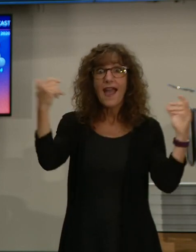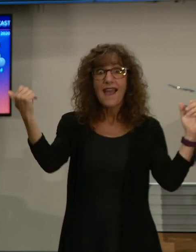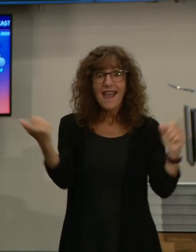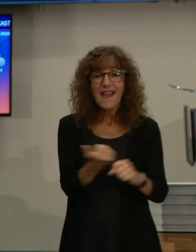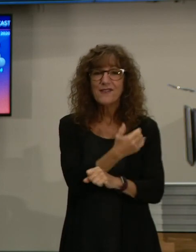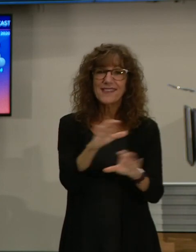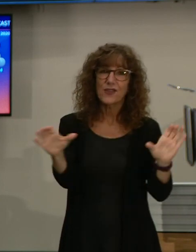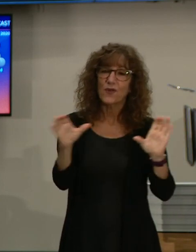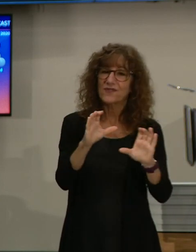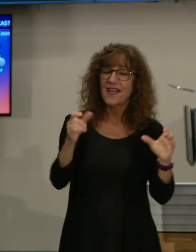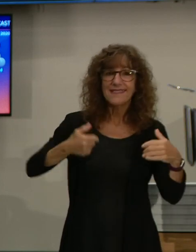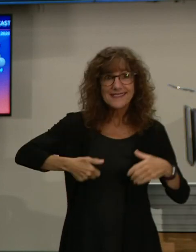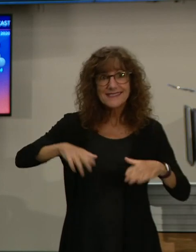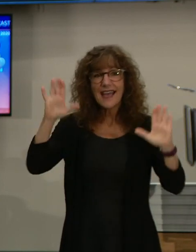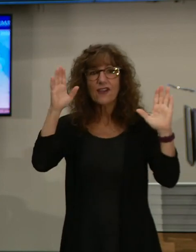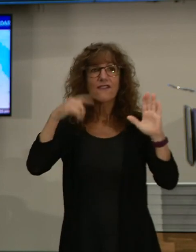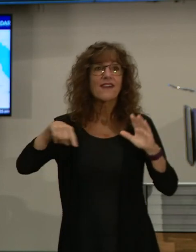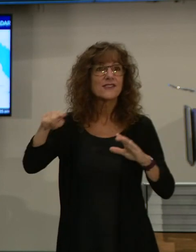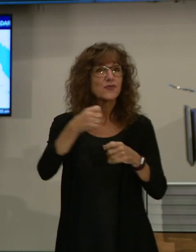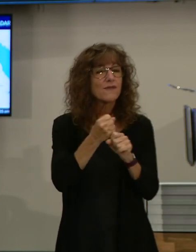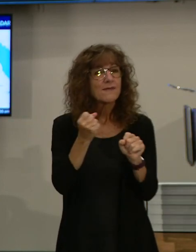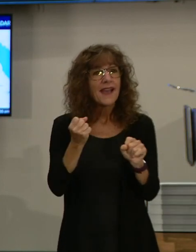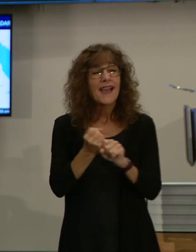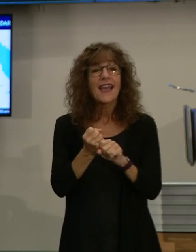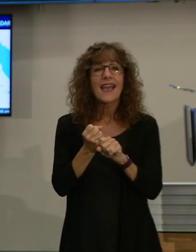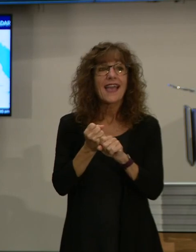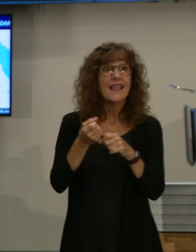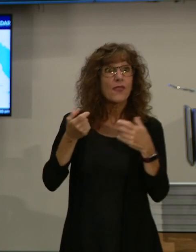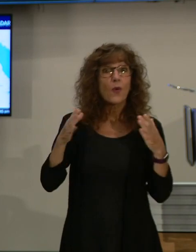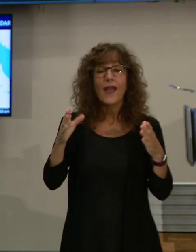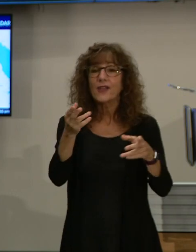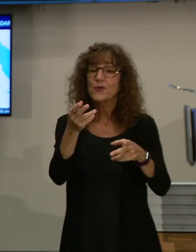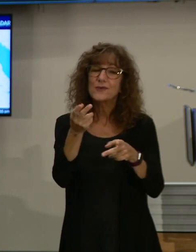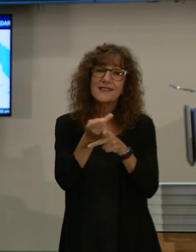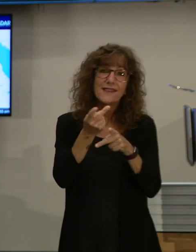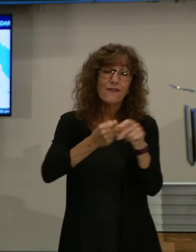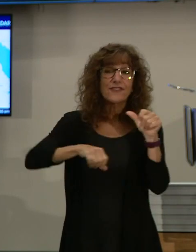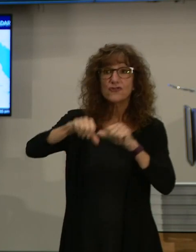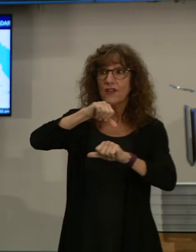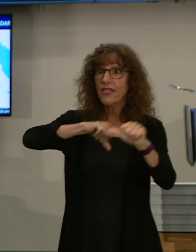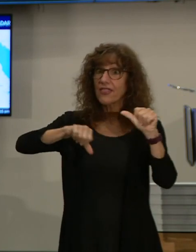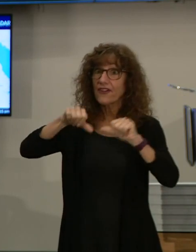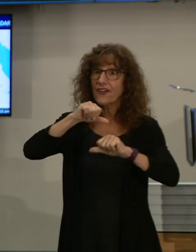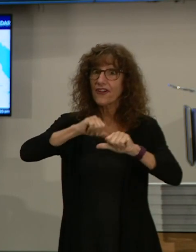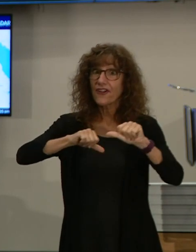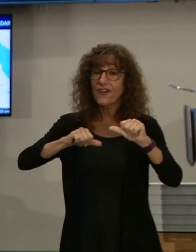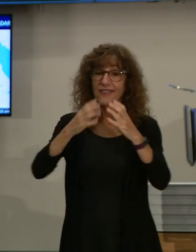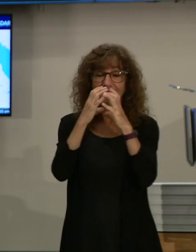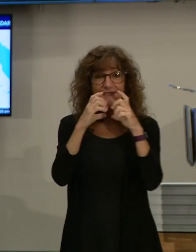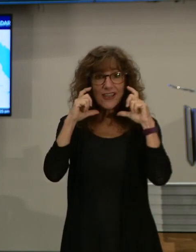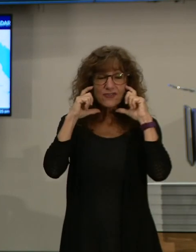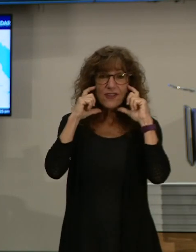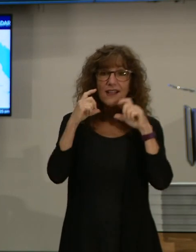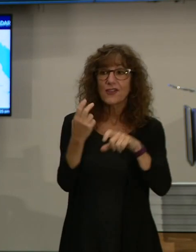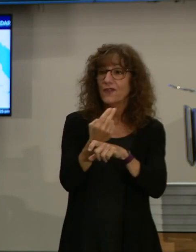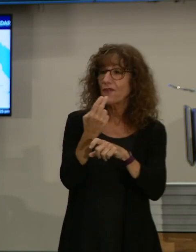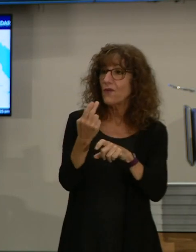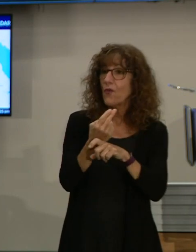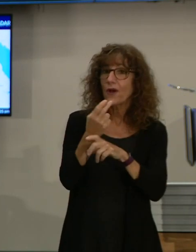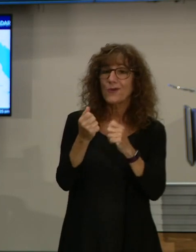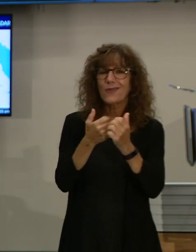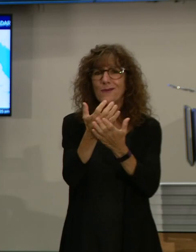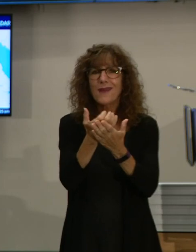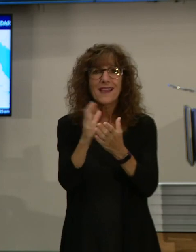everything that you have done, the sacrifices that you have made, the way that you care for each other. the facial coverings that you have worn without us